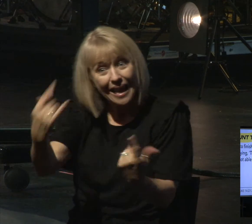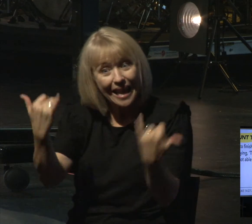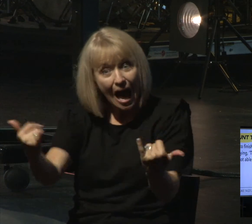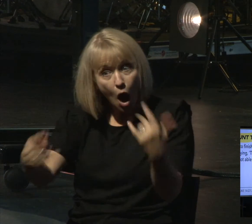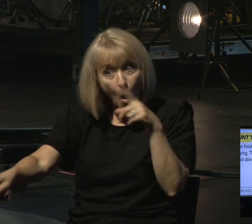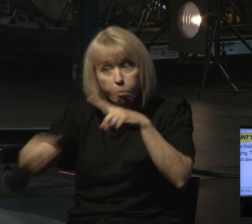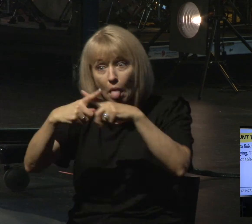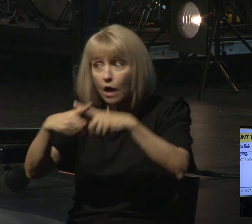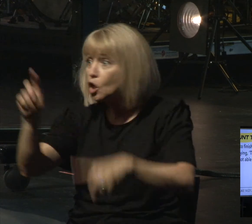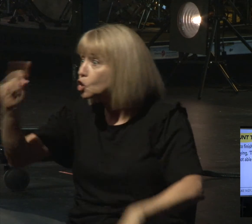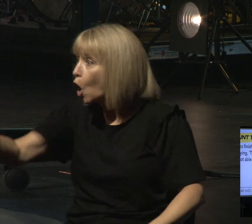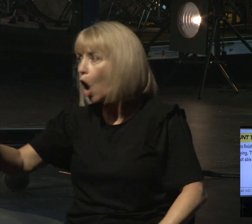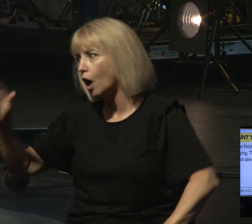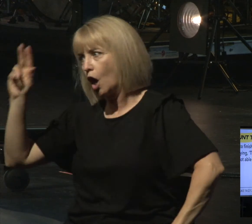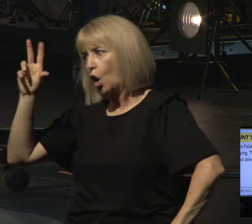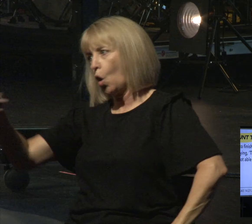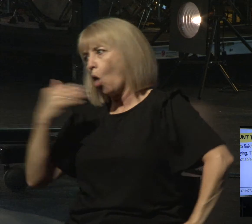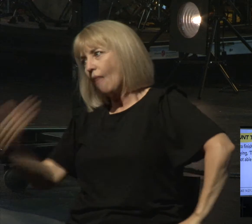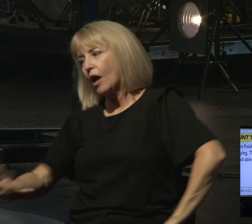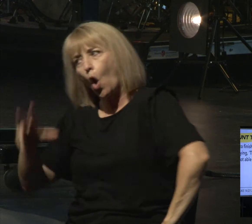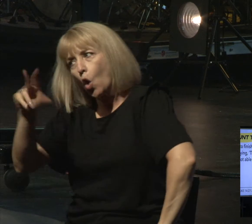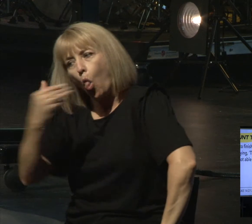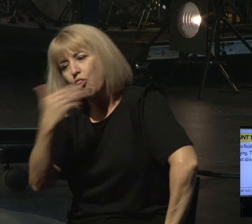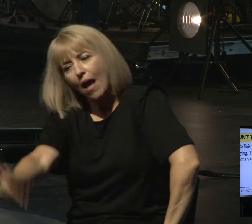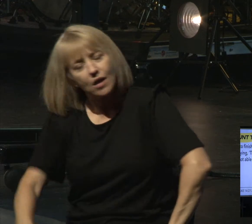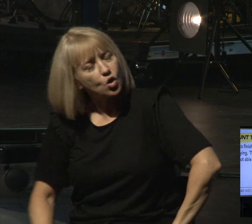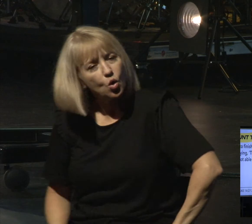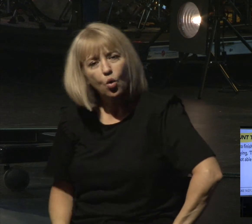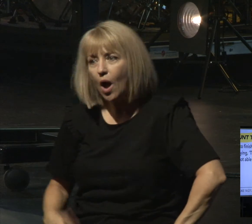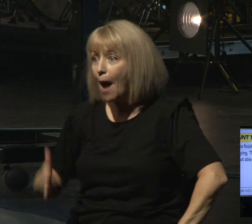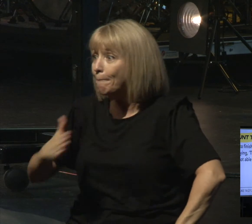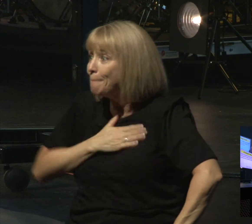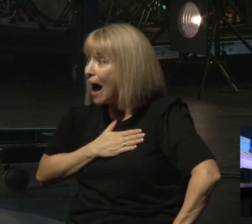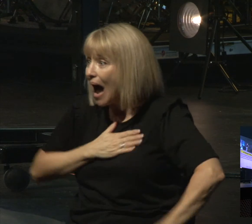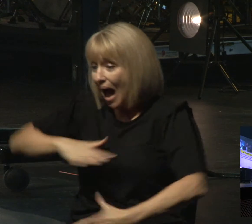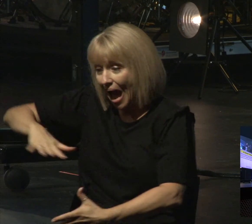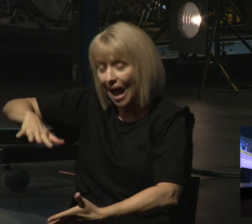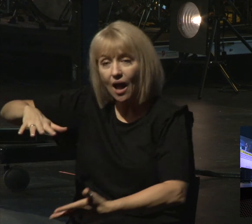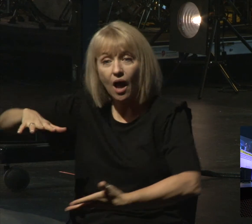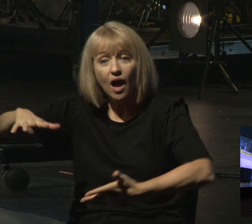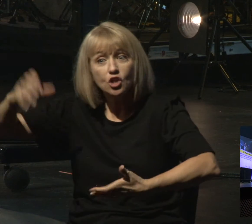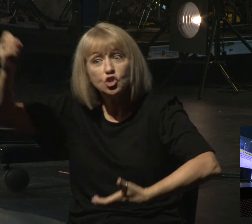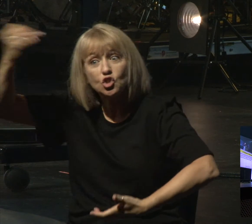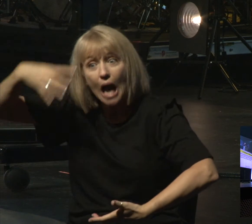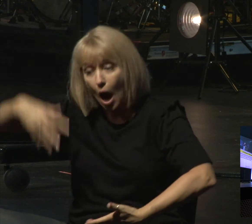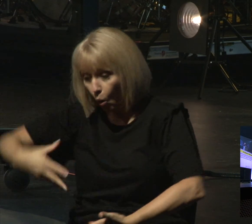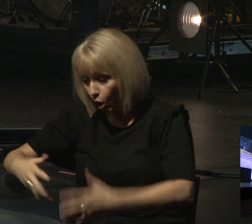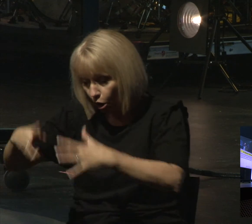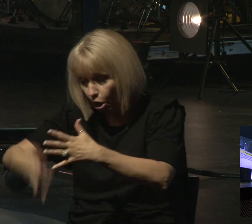hairy dog to the mix, okay? Like, I've counted the cost. Our drains can't handle any more hair.